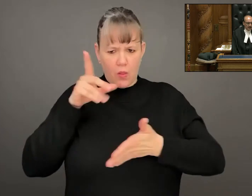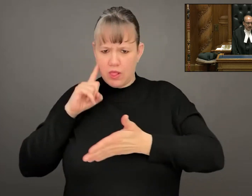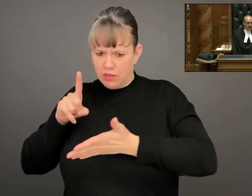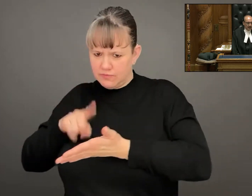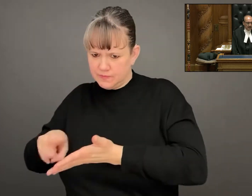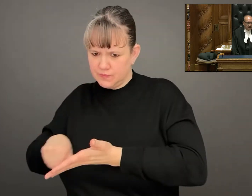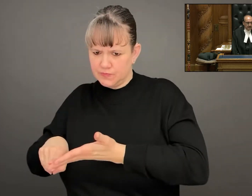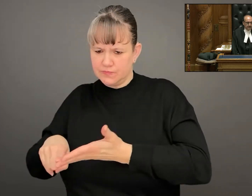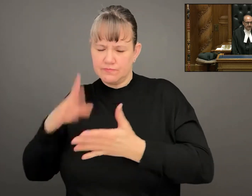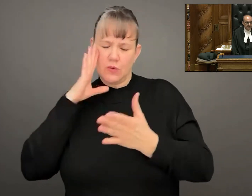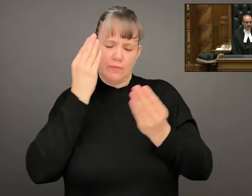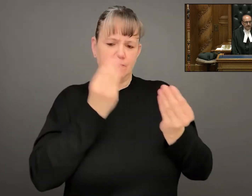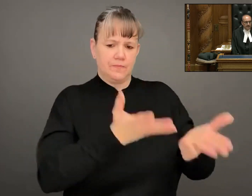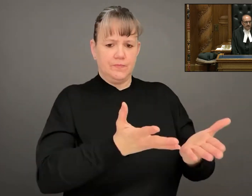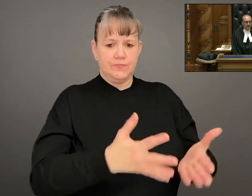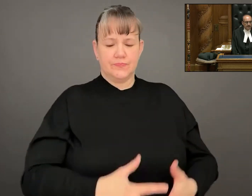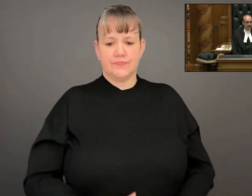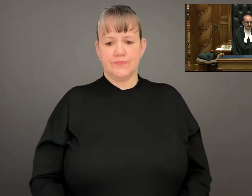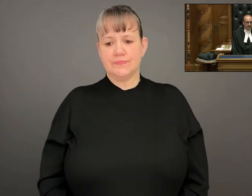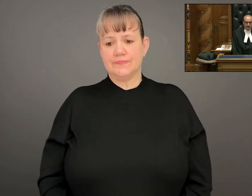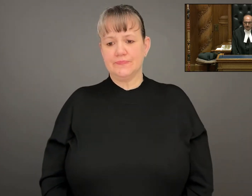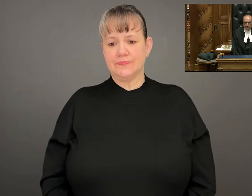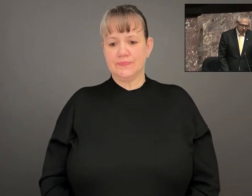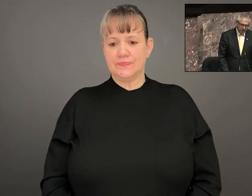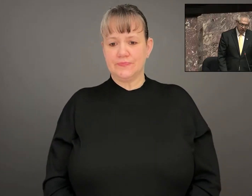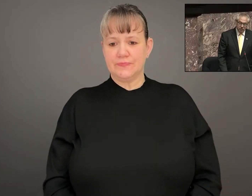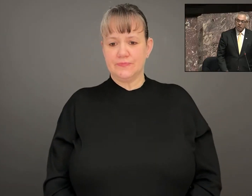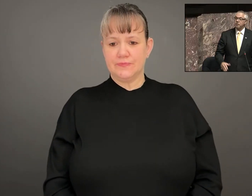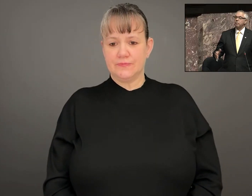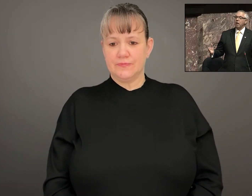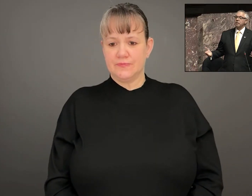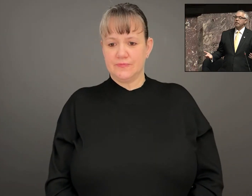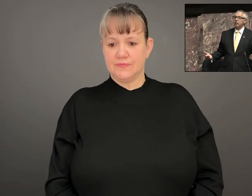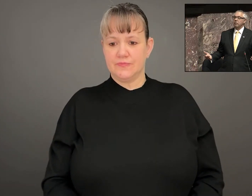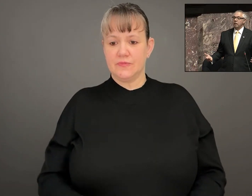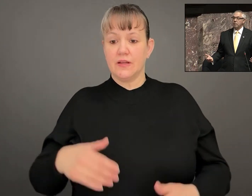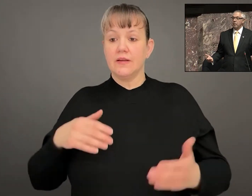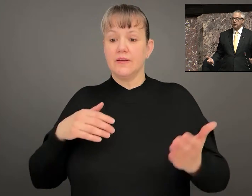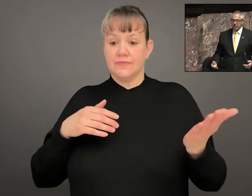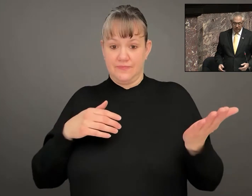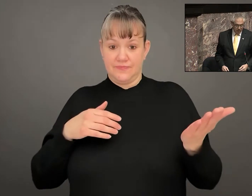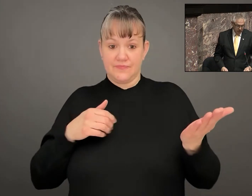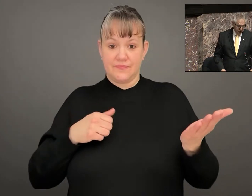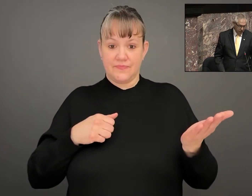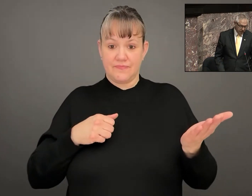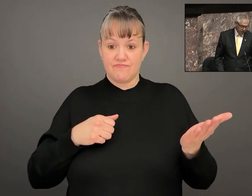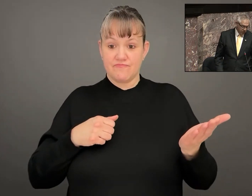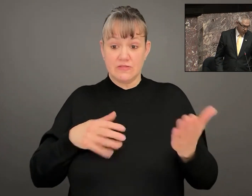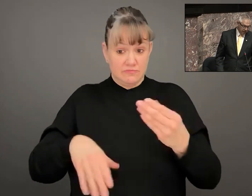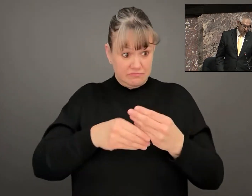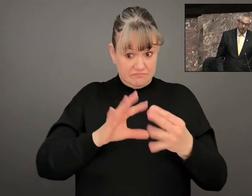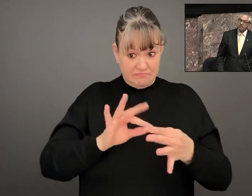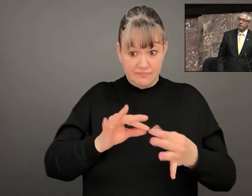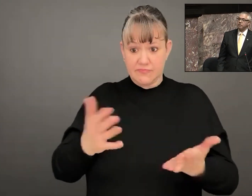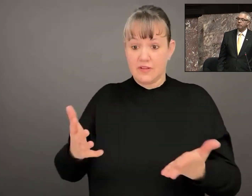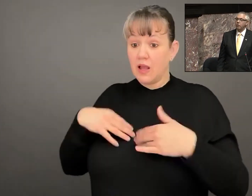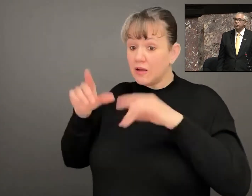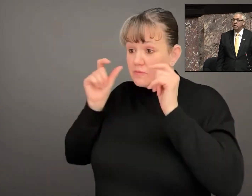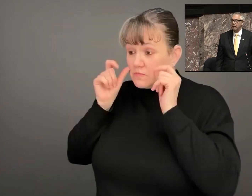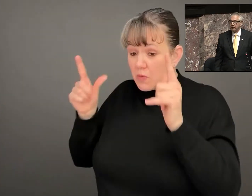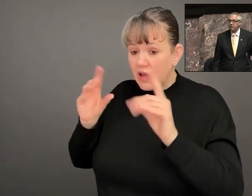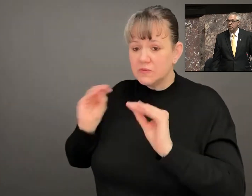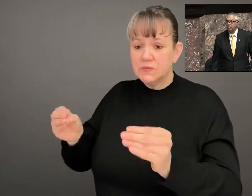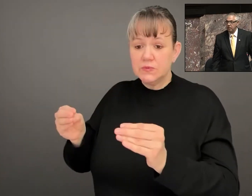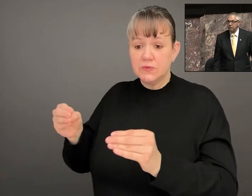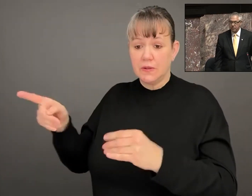Member supplemental. Well, thank you very much, Mr. Speaker. It's not surprising that the Public Safety Minister doesn't know, because this doesn't fall